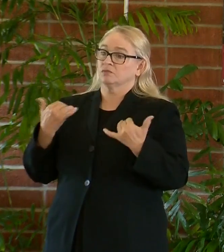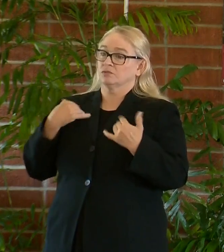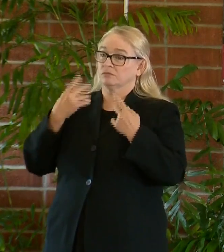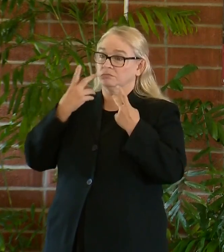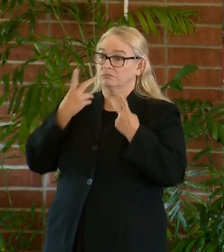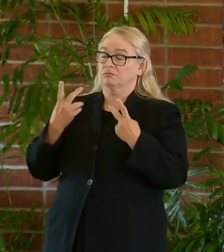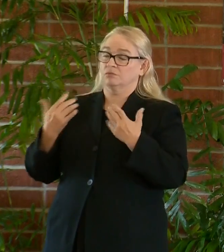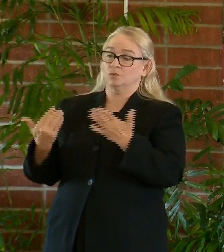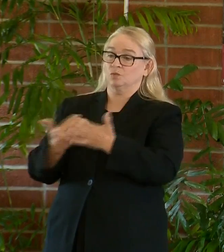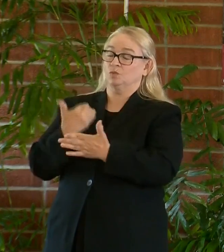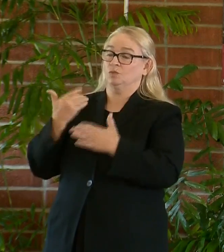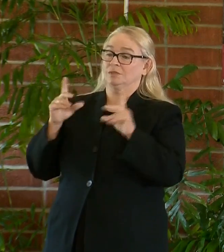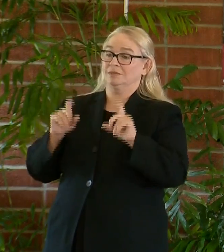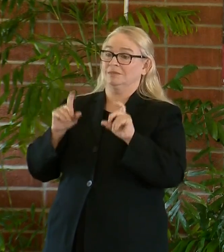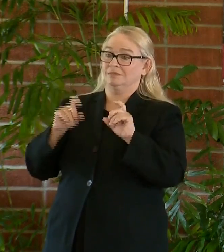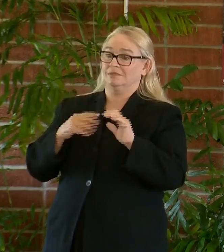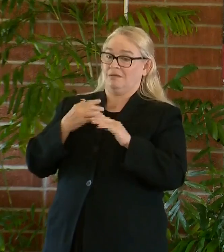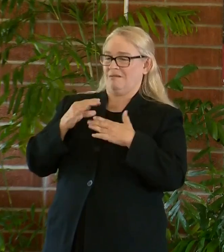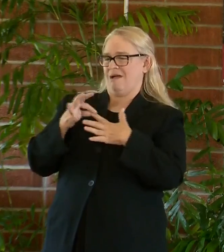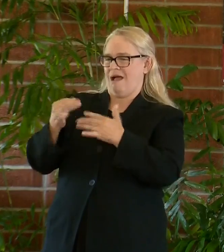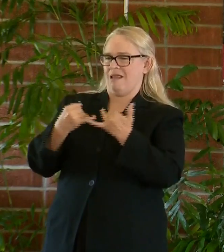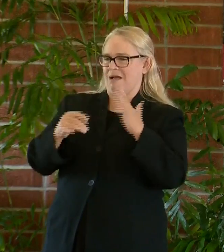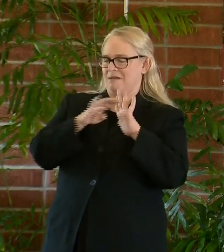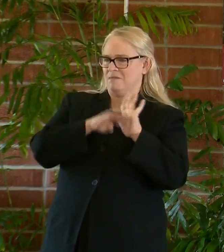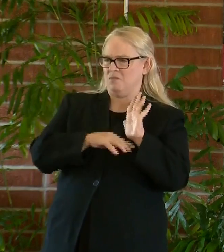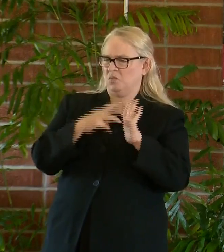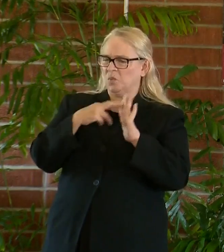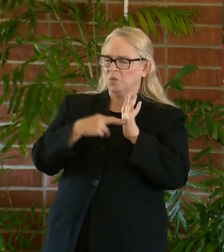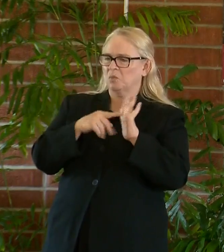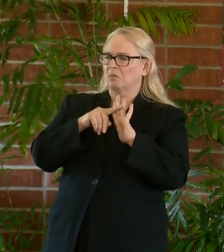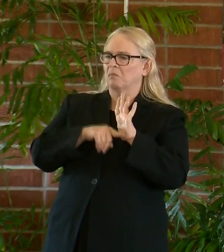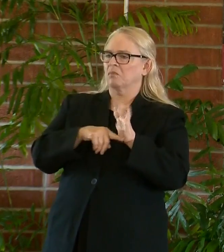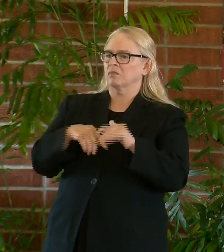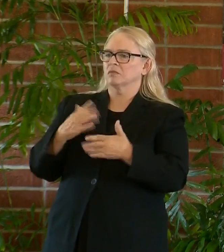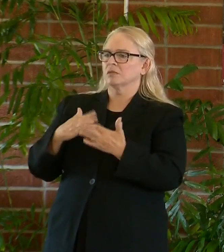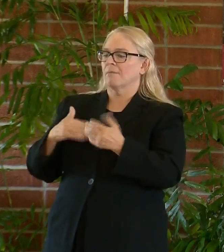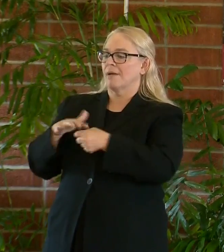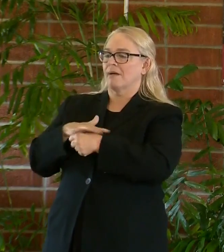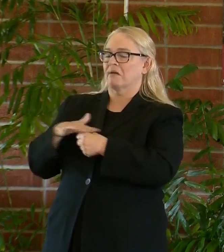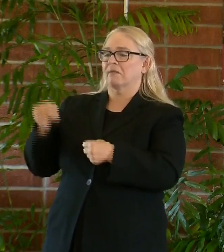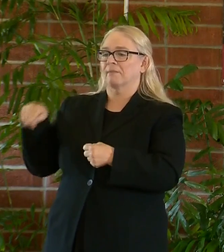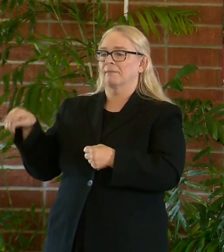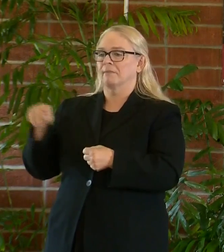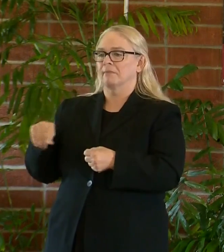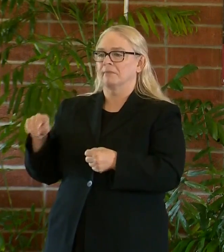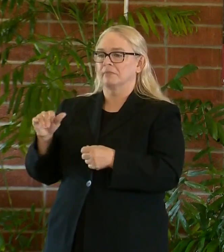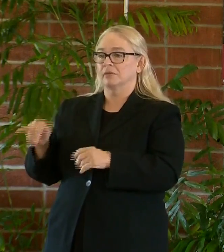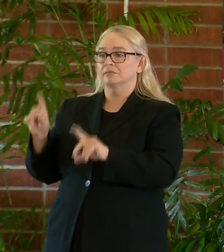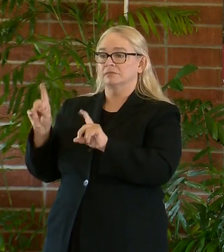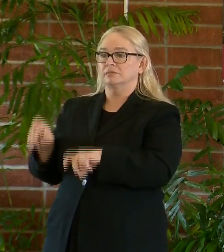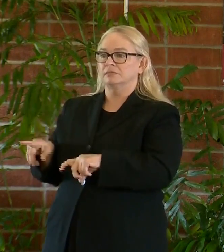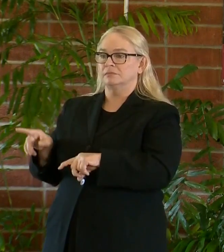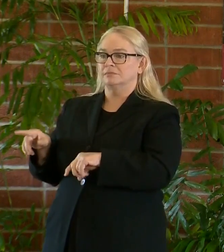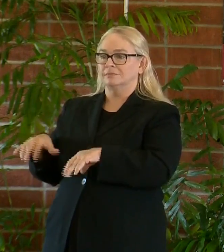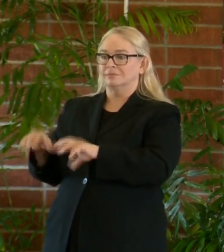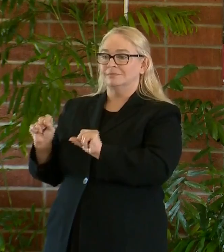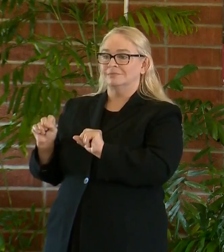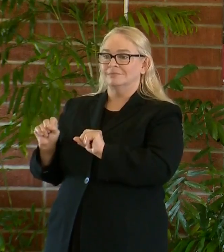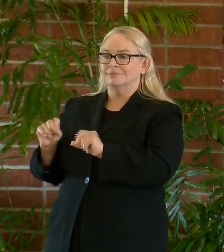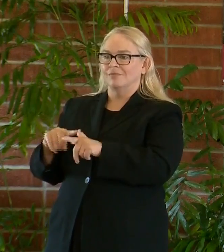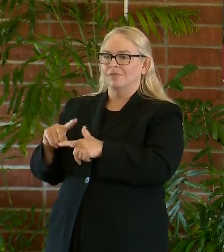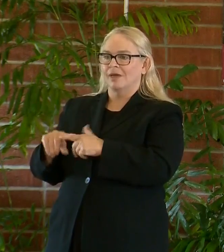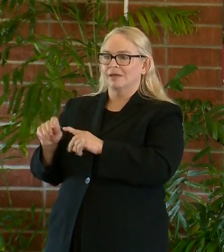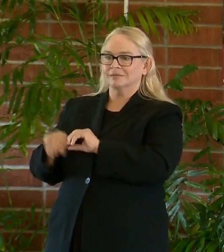testing guidelines there? We have seen for certain facilities where the test turnaround time was really increased, that